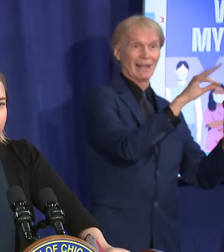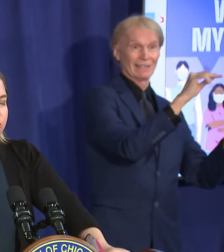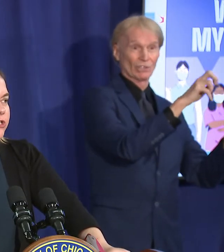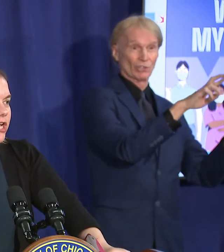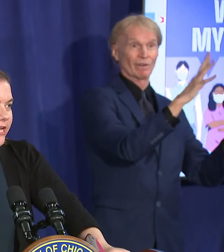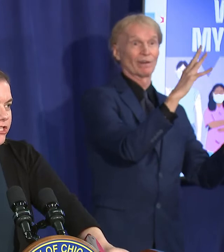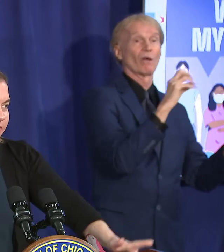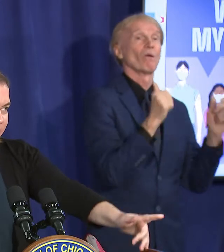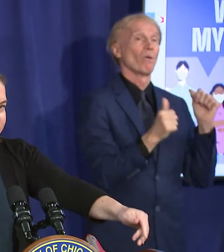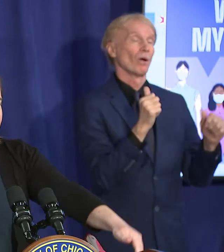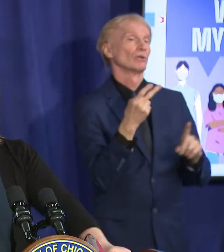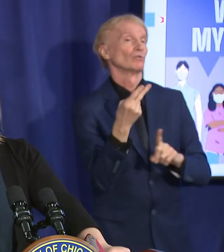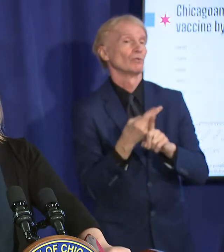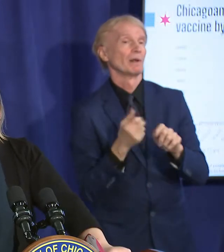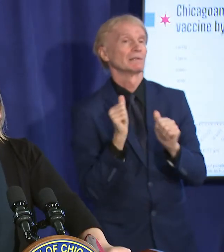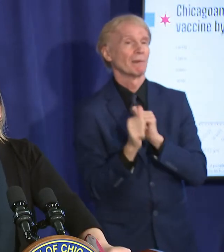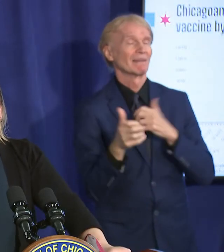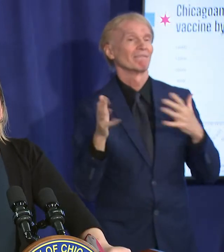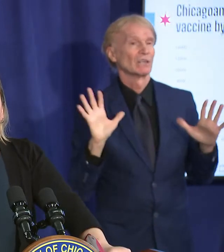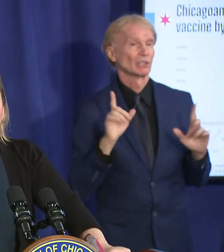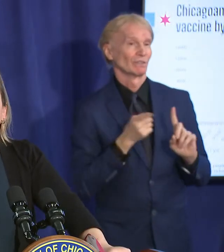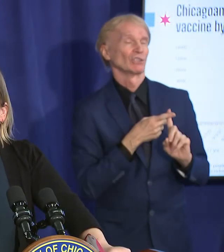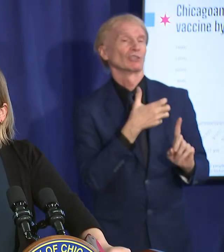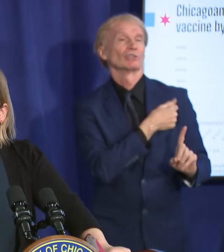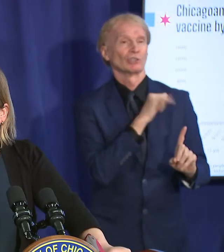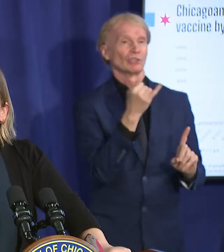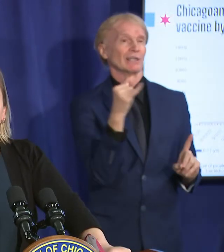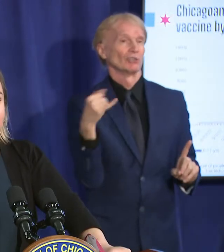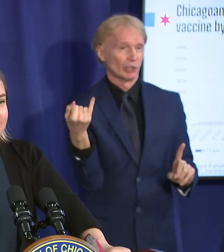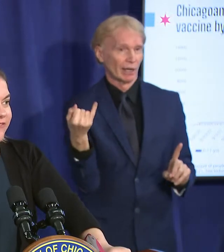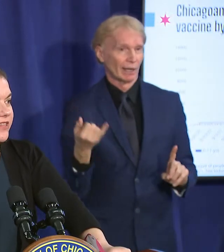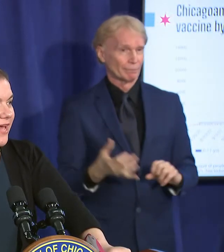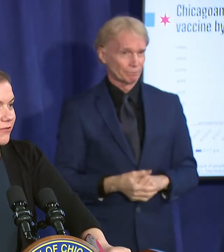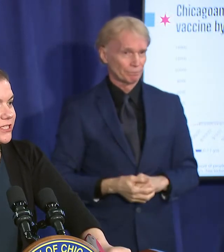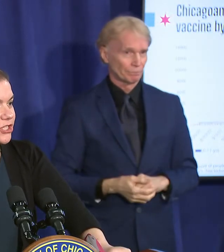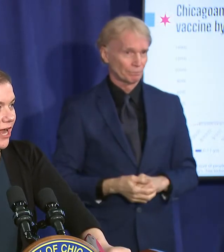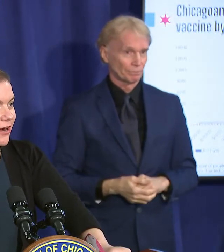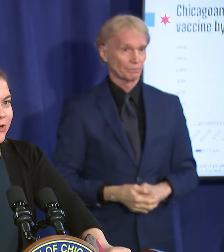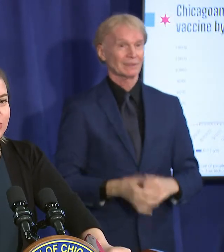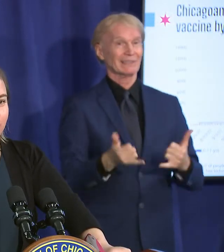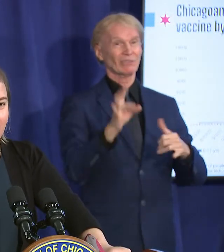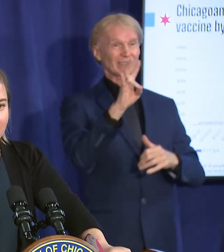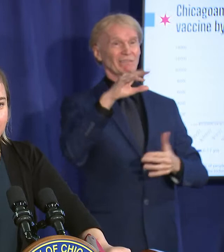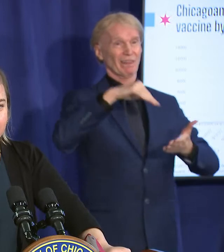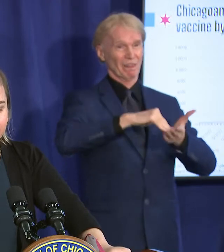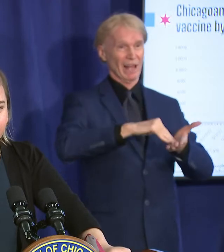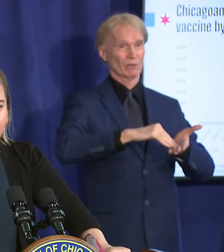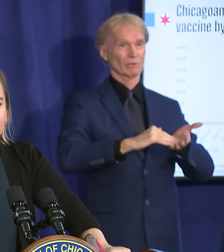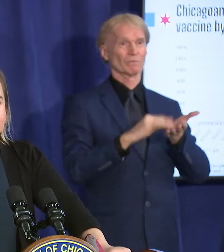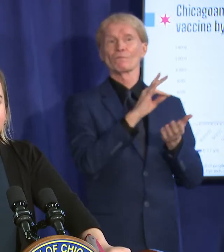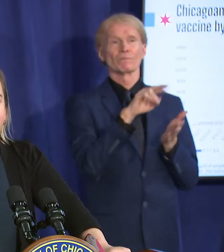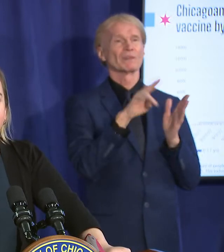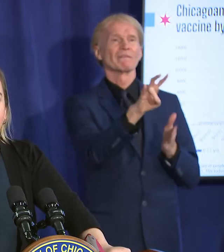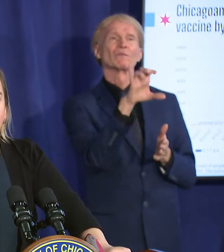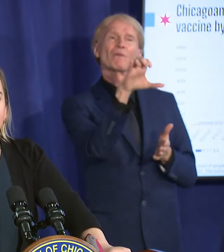your initial J&J vaccinations. We're up to about 707,000 Chicagoans who have gotten a